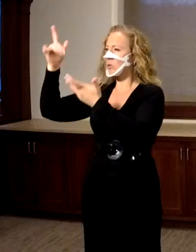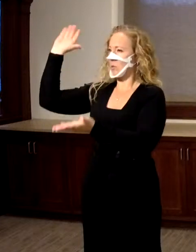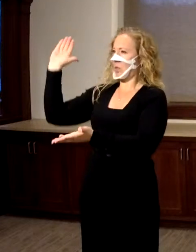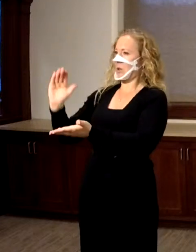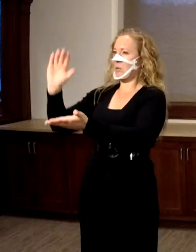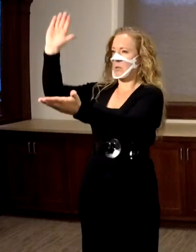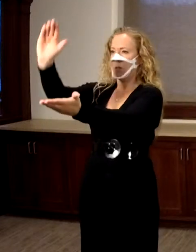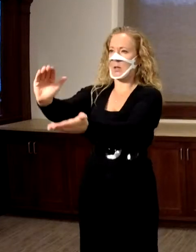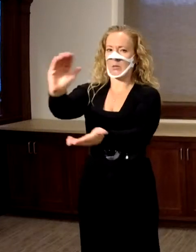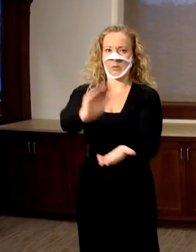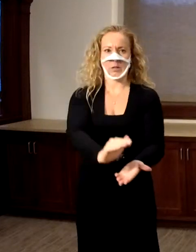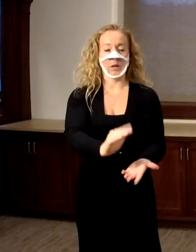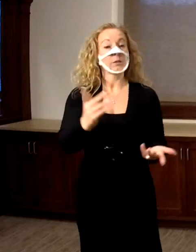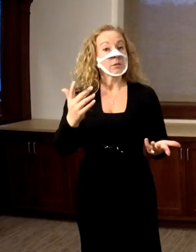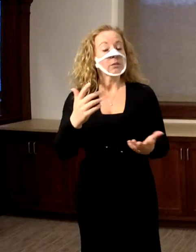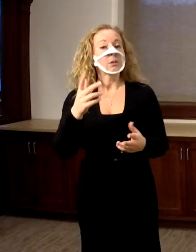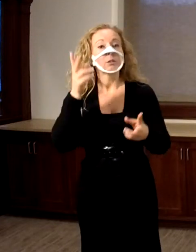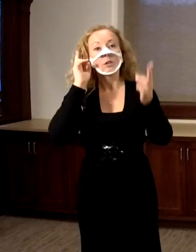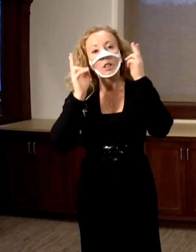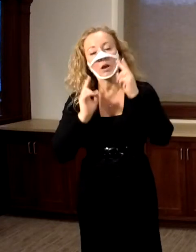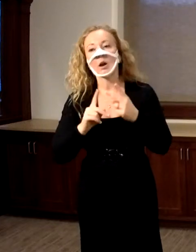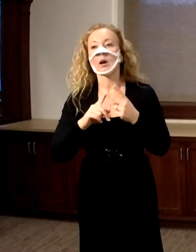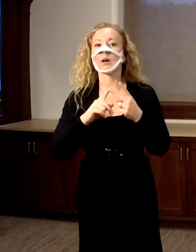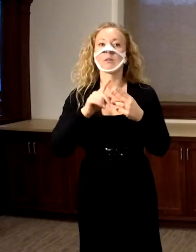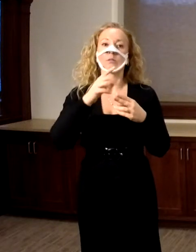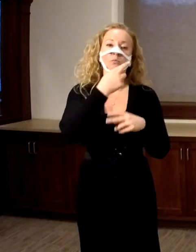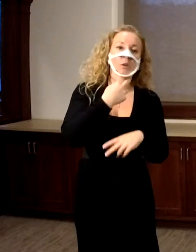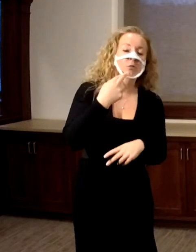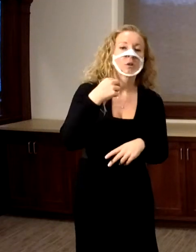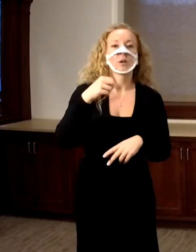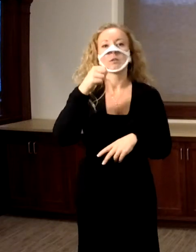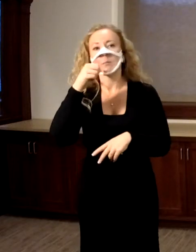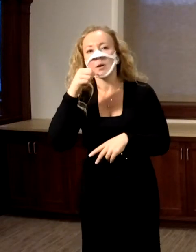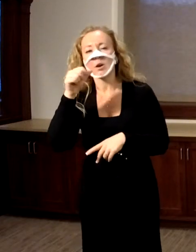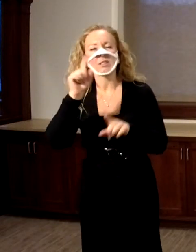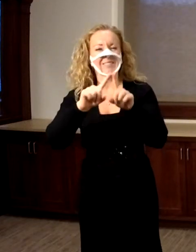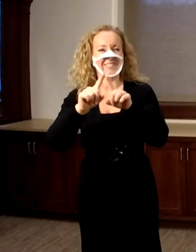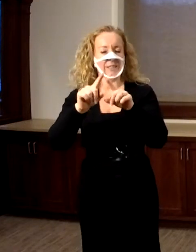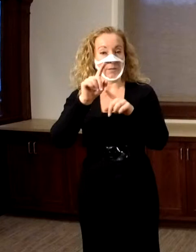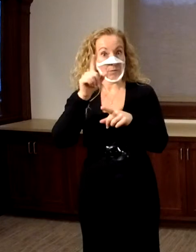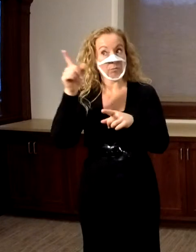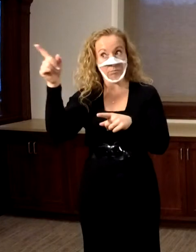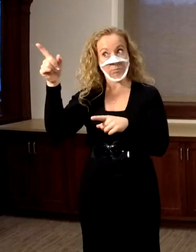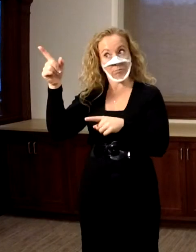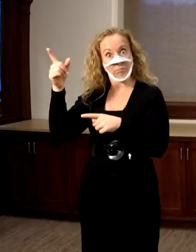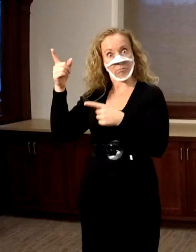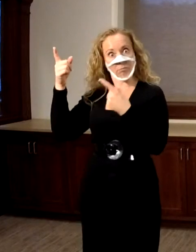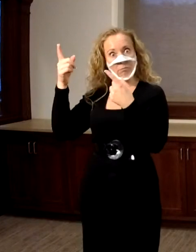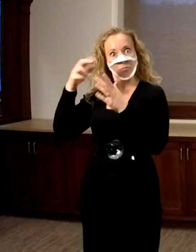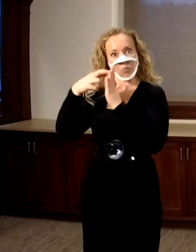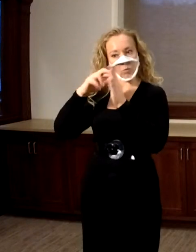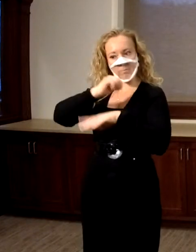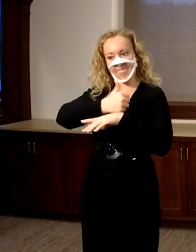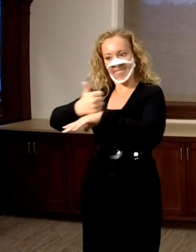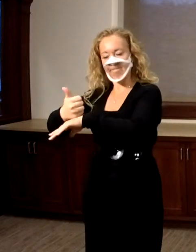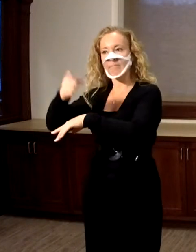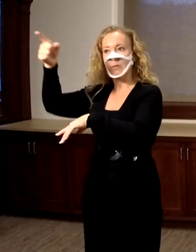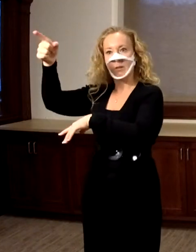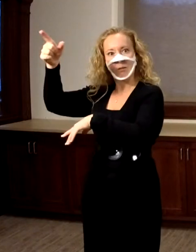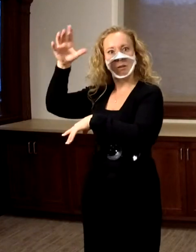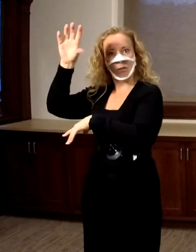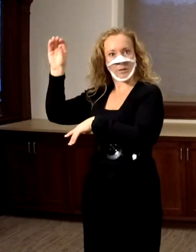gatherings, restaurants, venues, salons, and other businesses, these countries have successfully decreased the number of new cases and